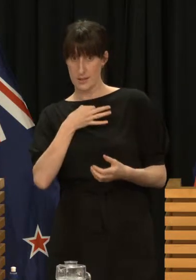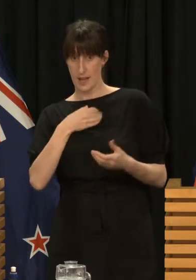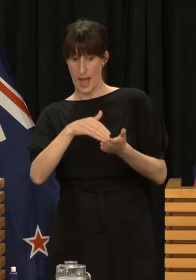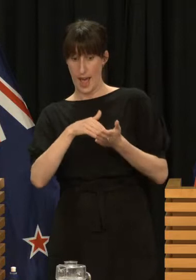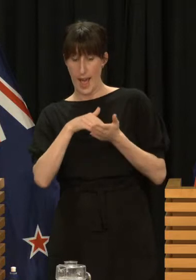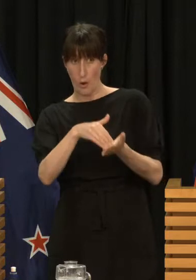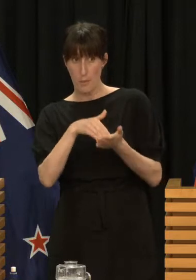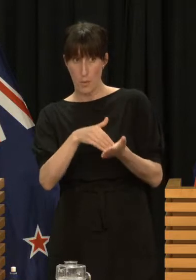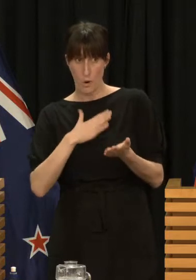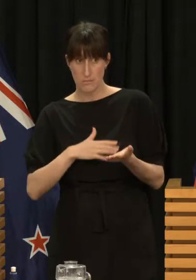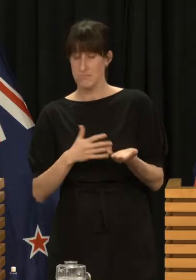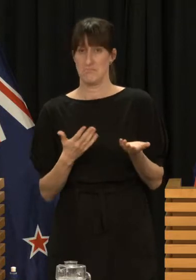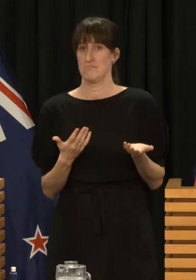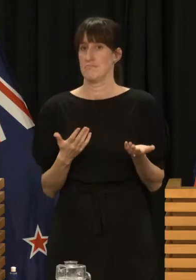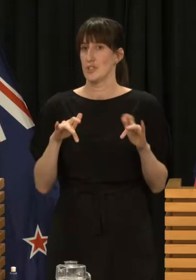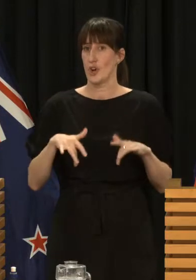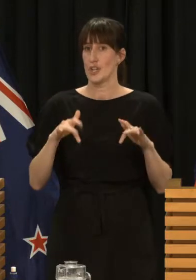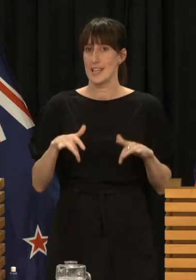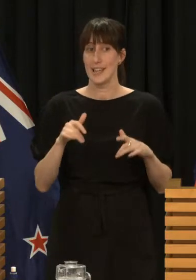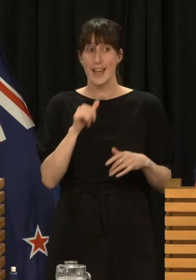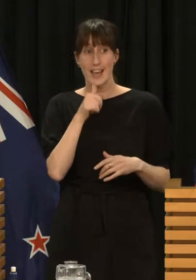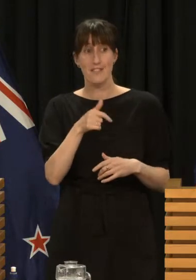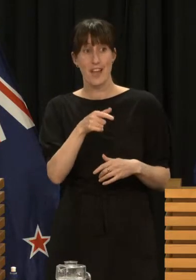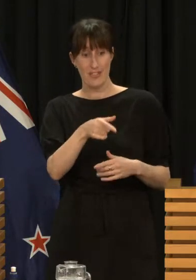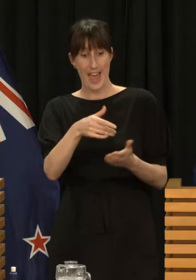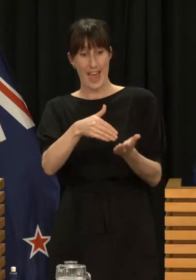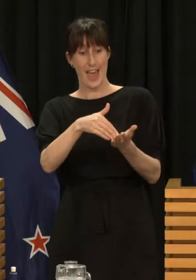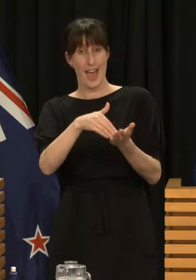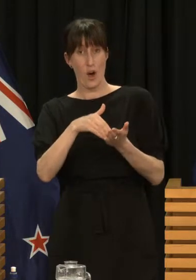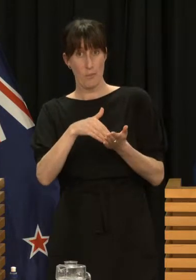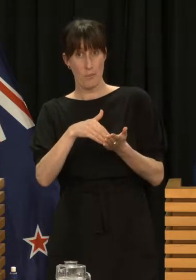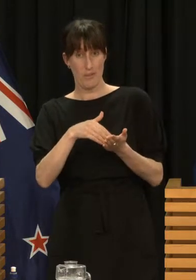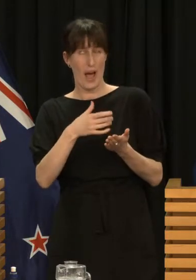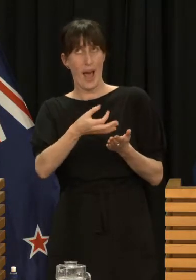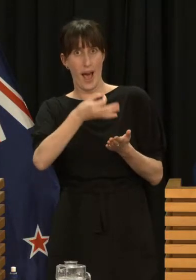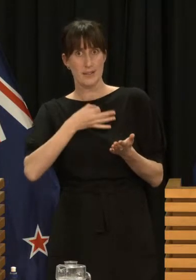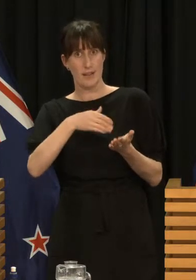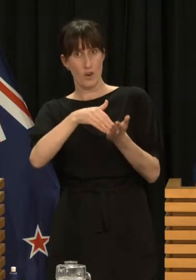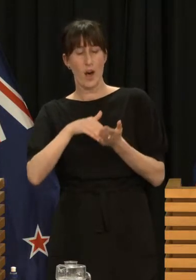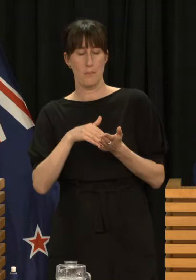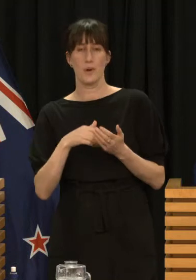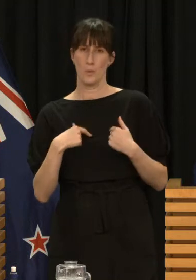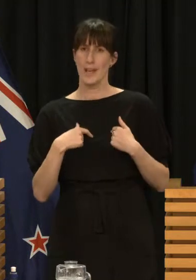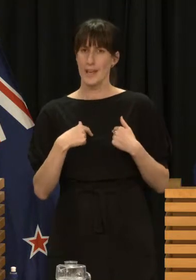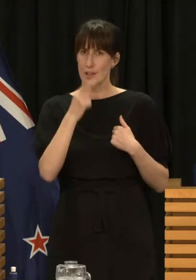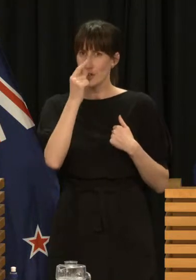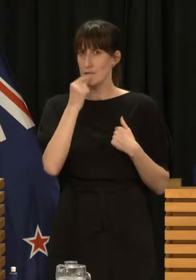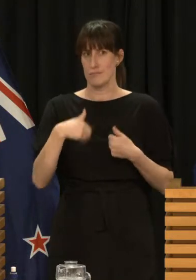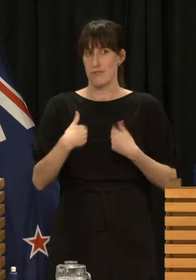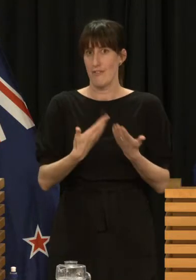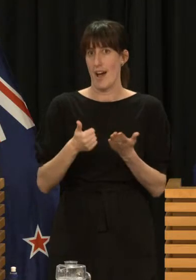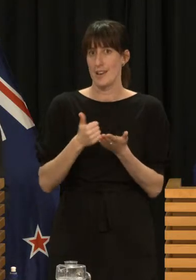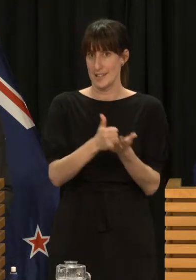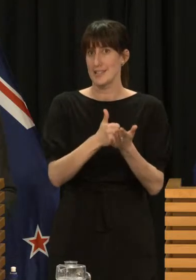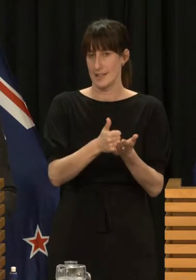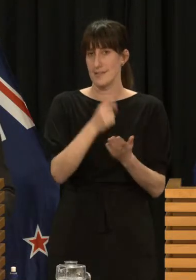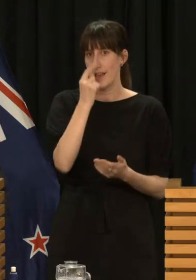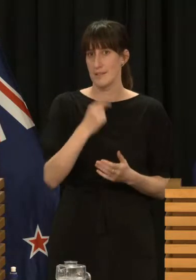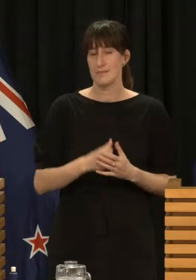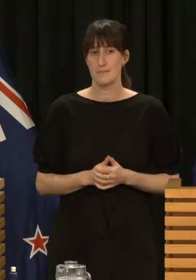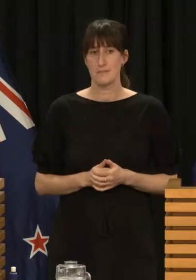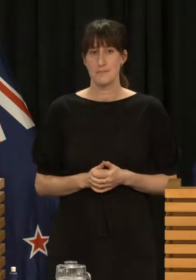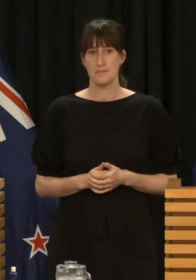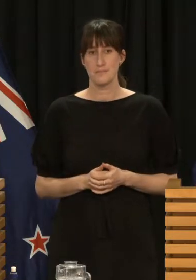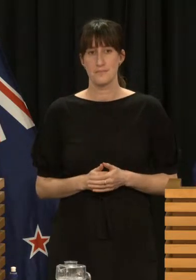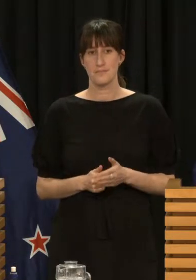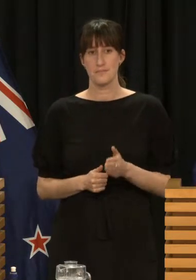working relationship with them, and I'm sure if they did ask for help, we would, to the extent that we could, provide that assistance. Minister, are you